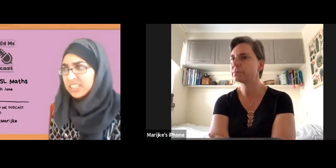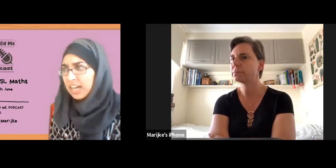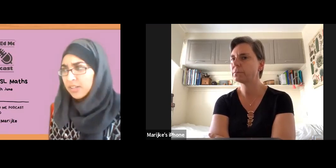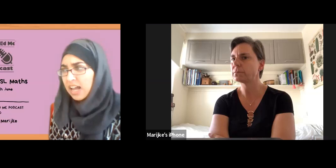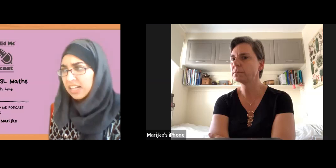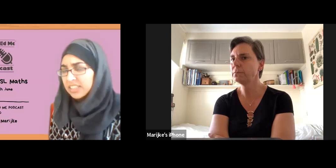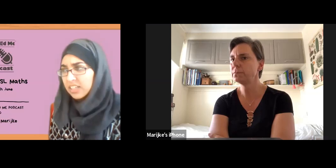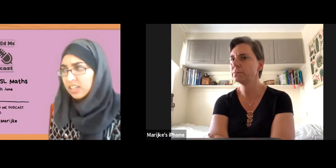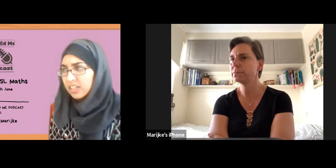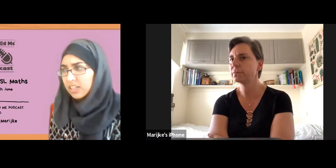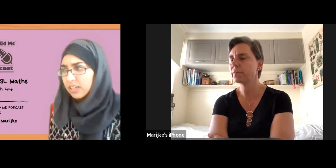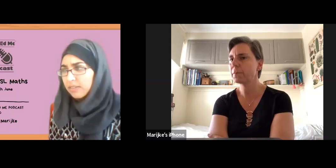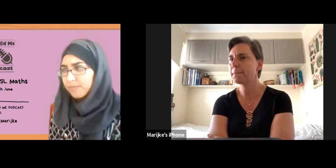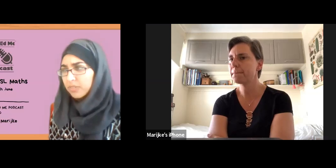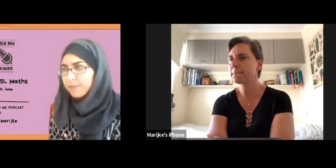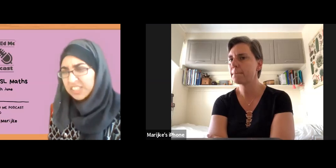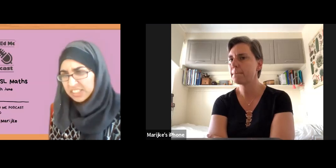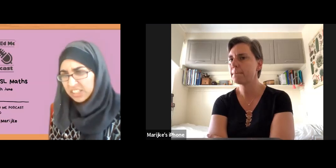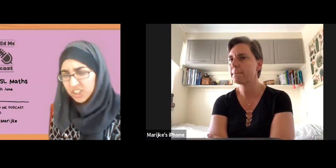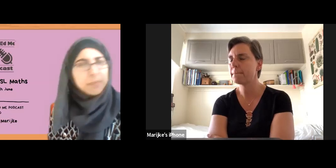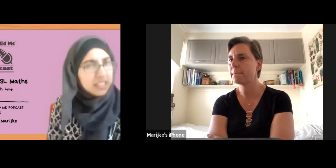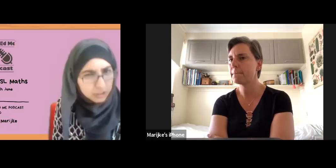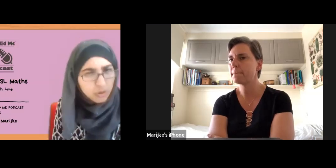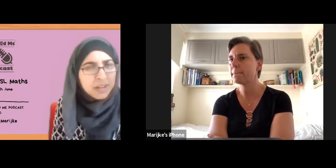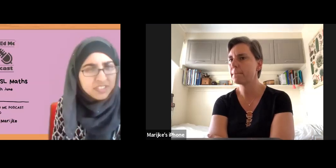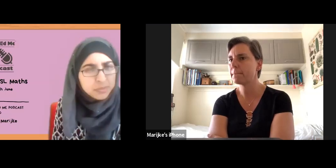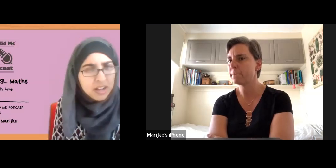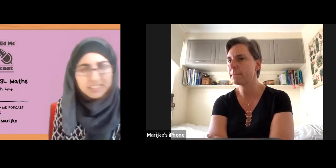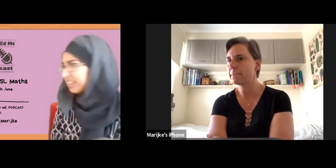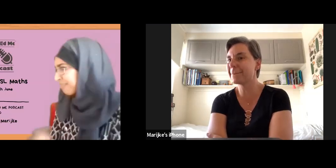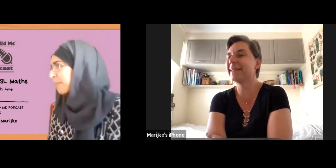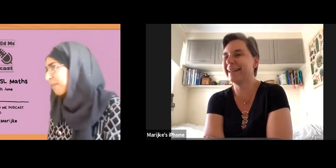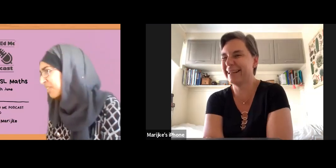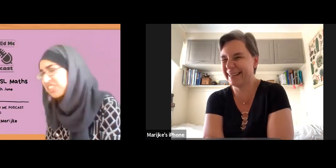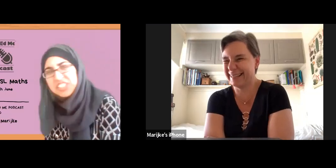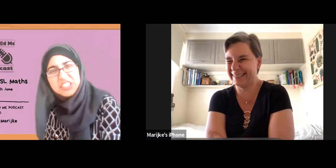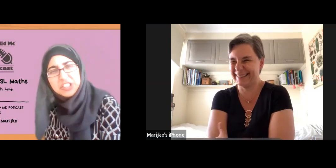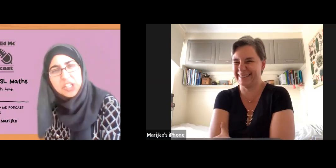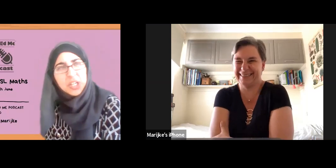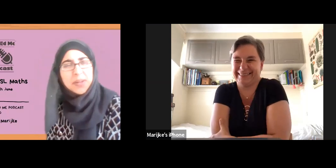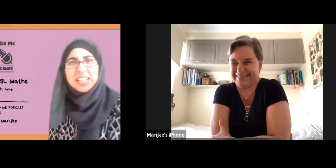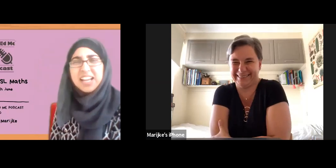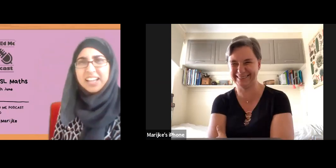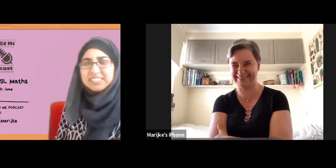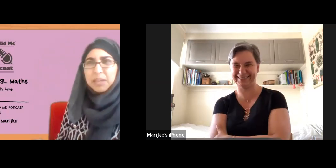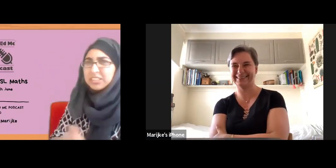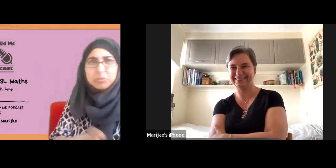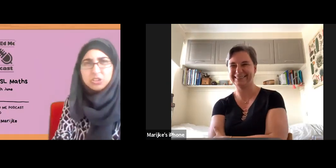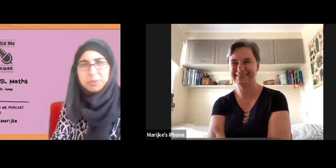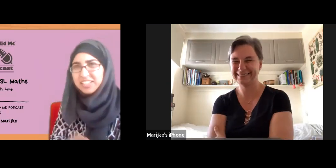down as physics teacher, but then I taught maths as well, and they gave me a bit of business studies to do, and they wanted me to do I was like, I